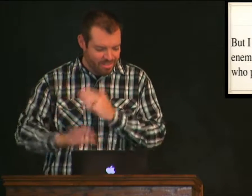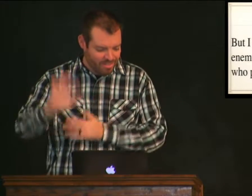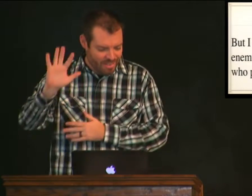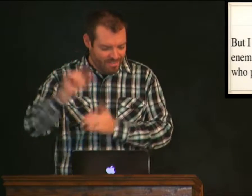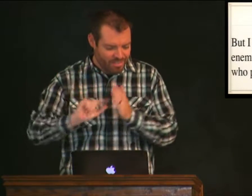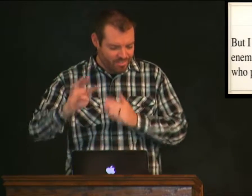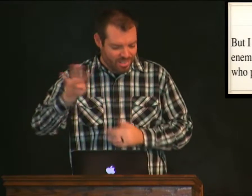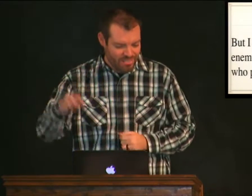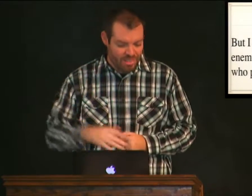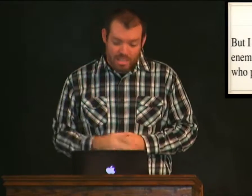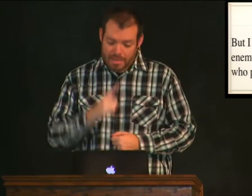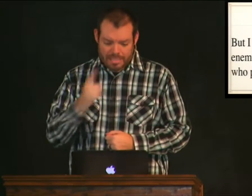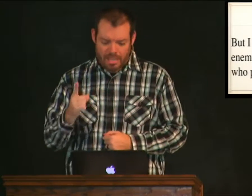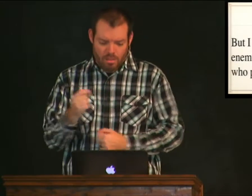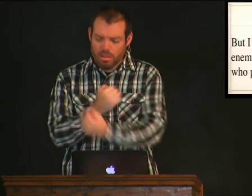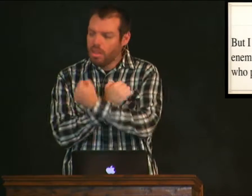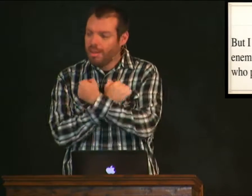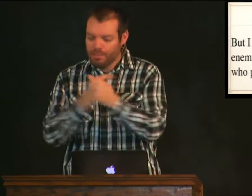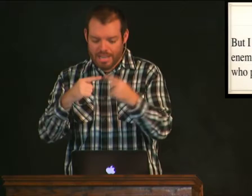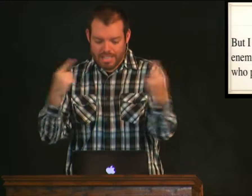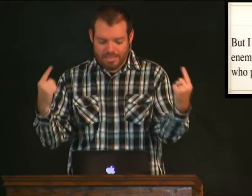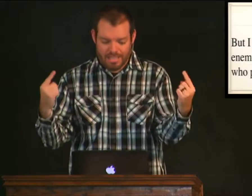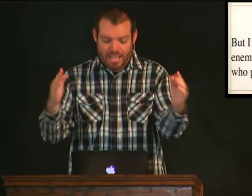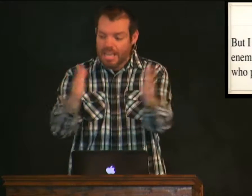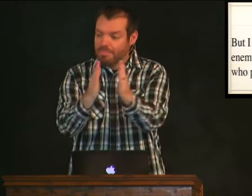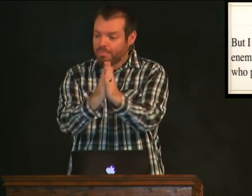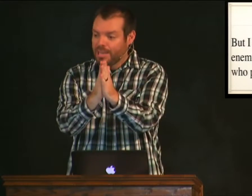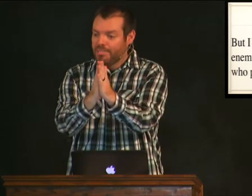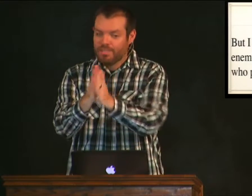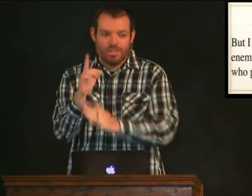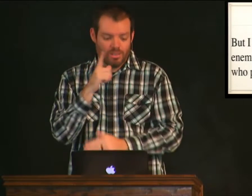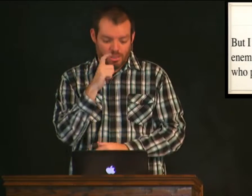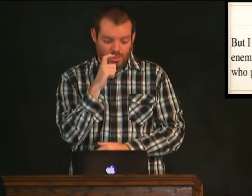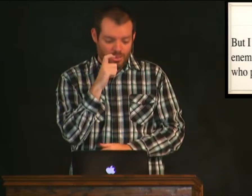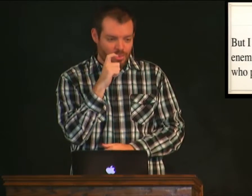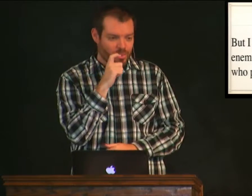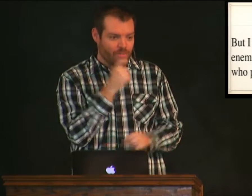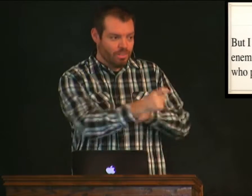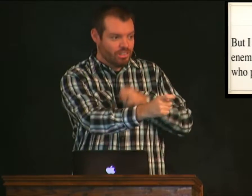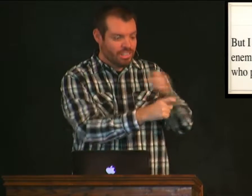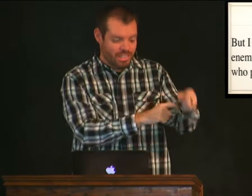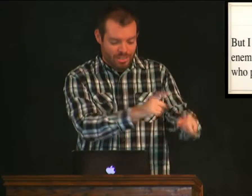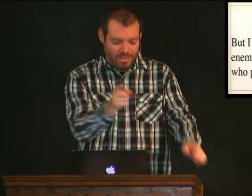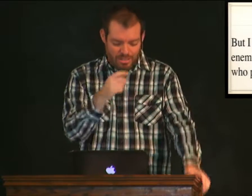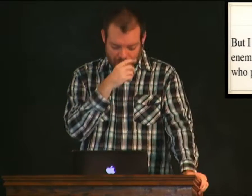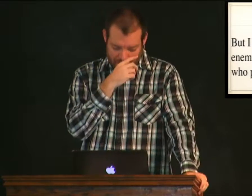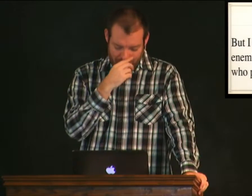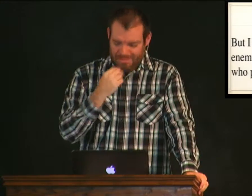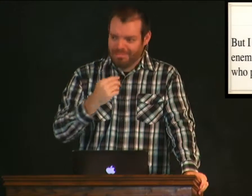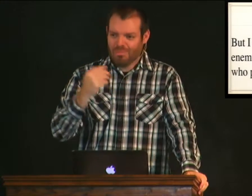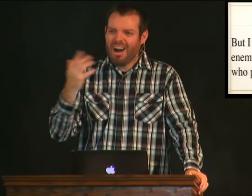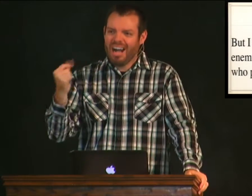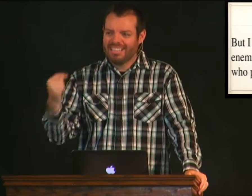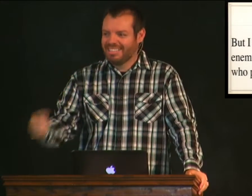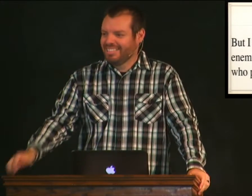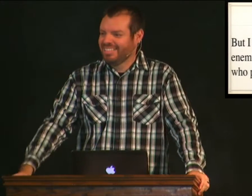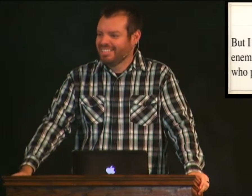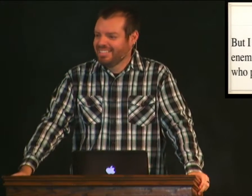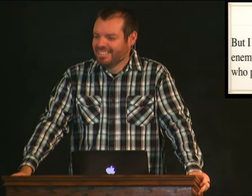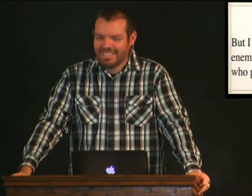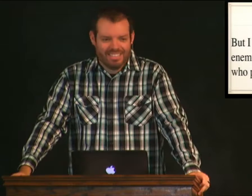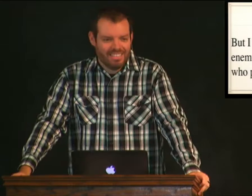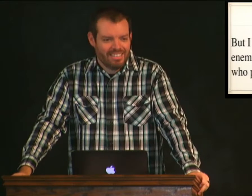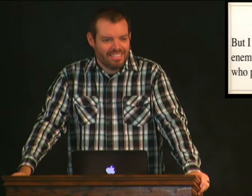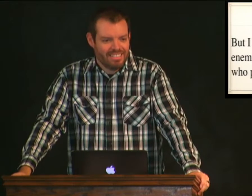Matthew chapter 5, verse 44. I tell you, love your enemies and pray for those who persecute you. What?